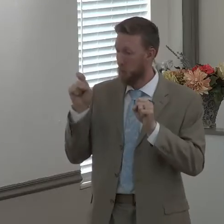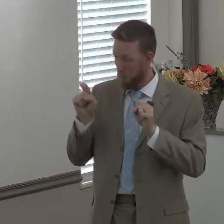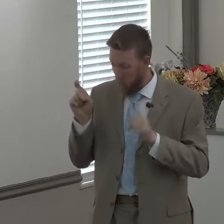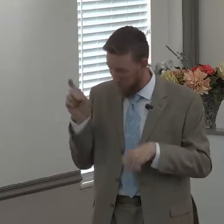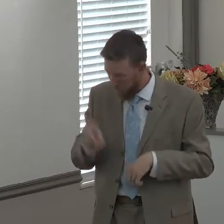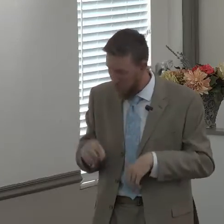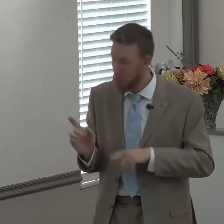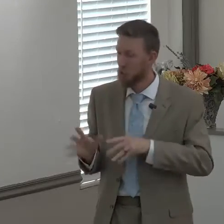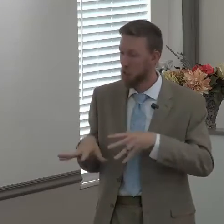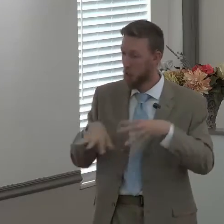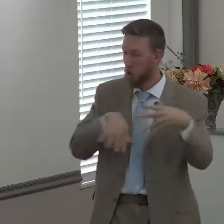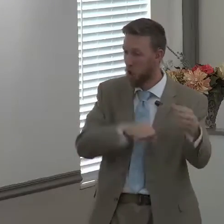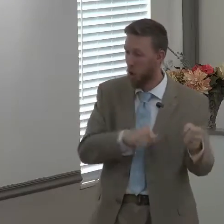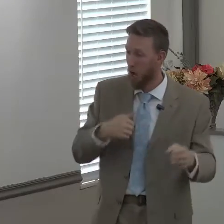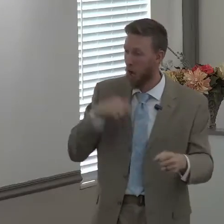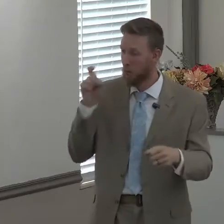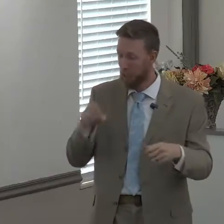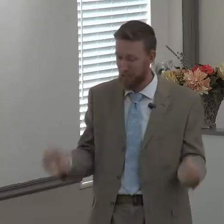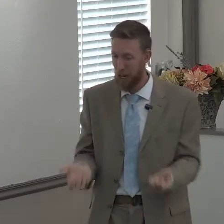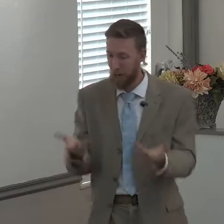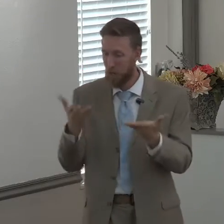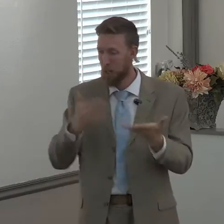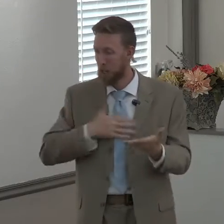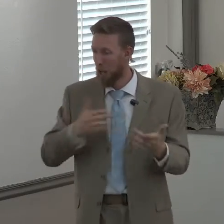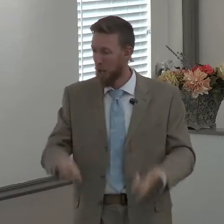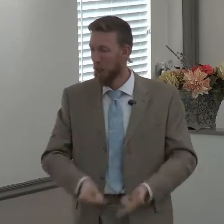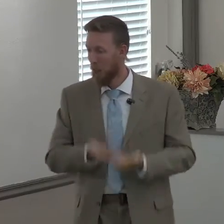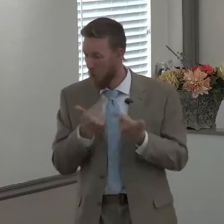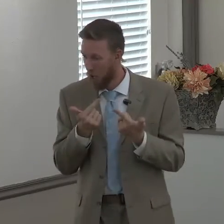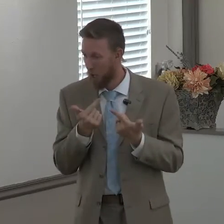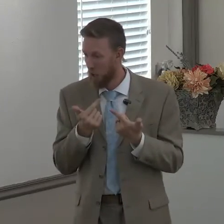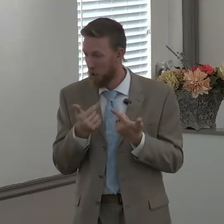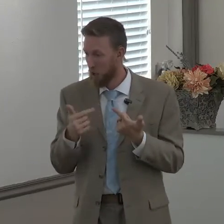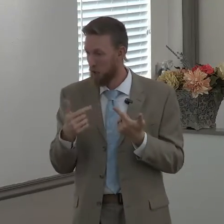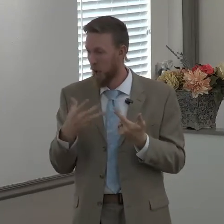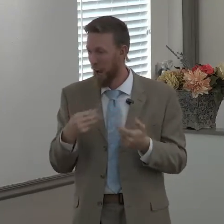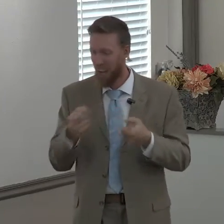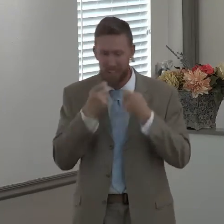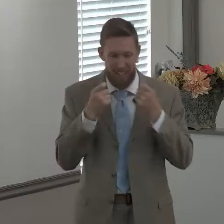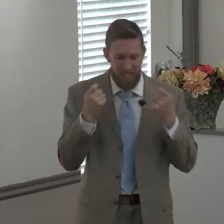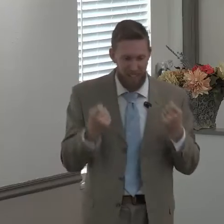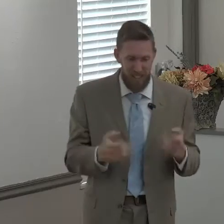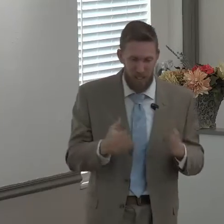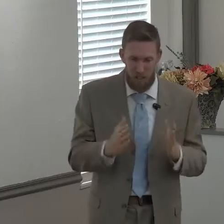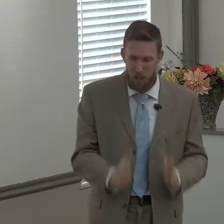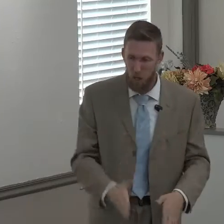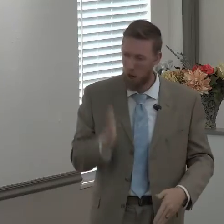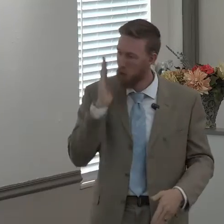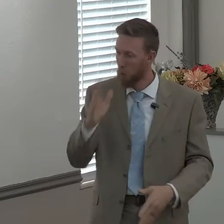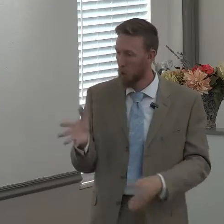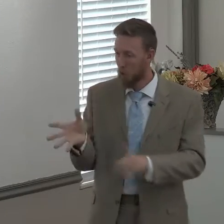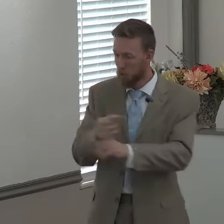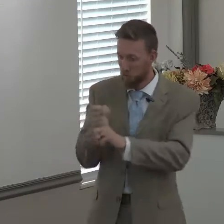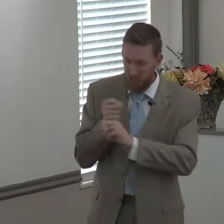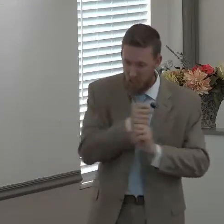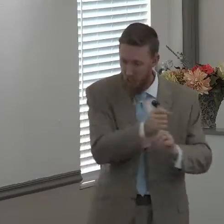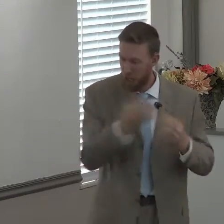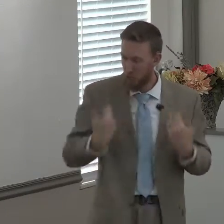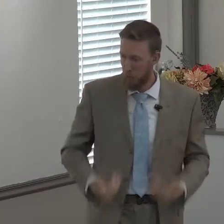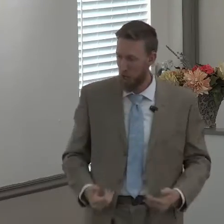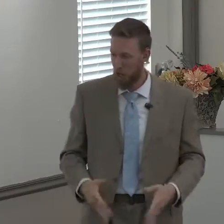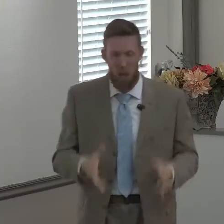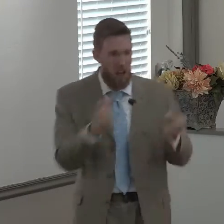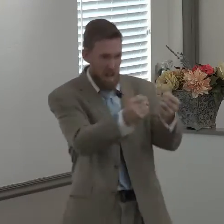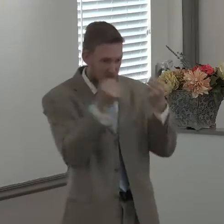Peter grabs the Lord and says, "Not so, Lord." The Lord says, I got to go. I've got to give my